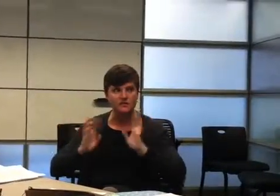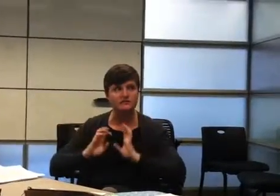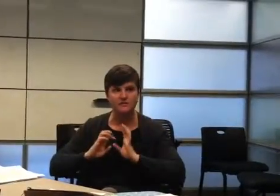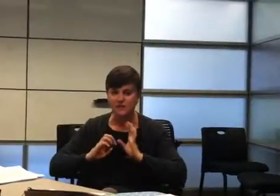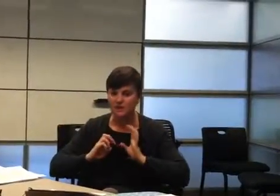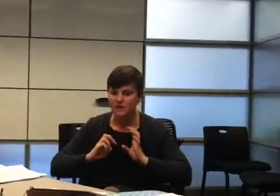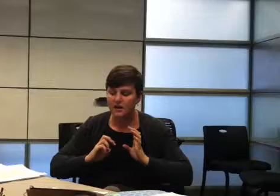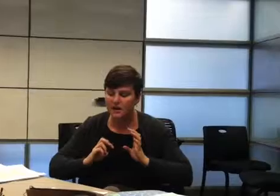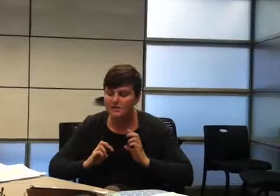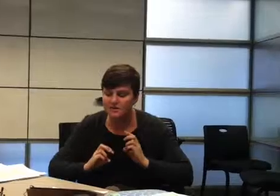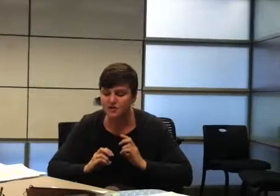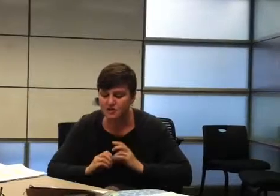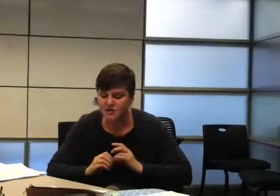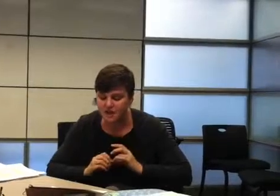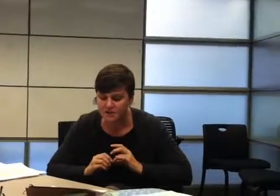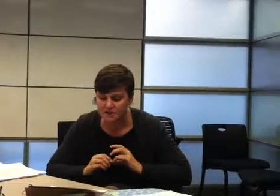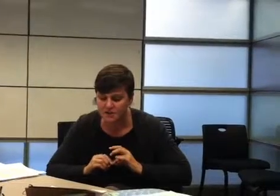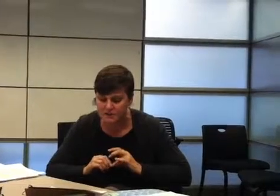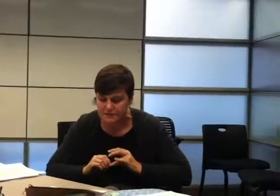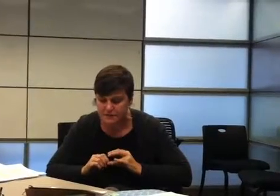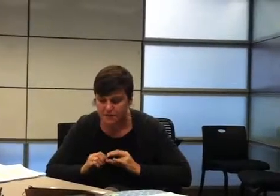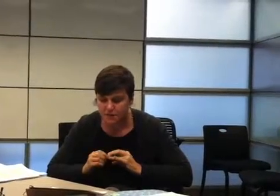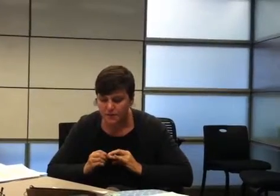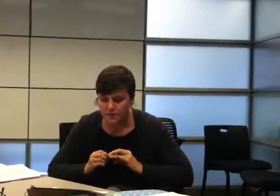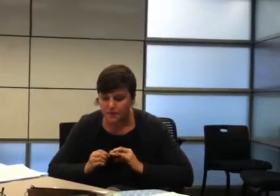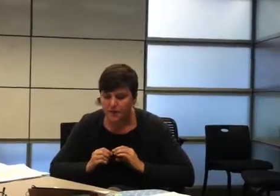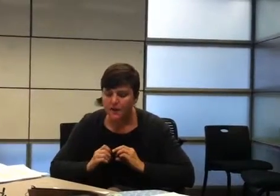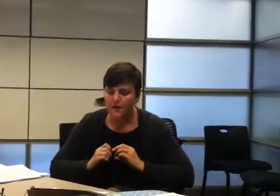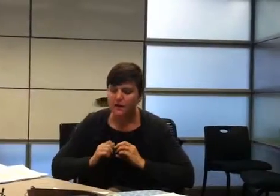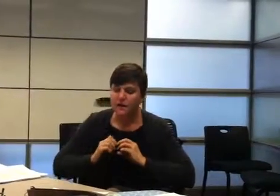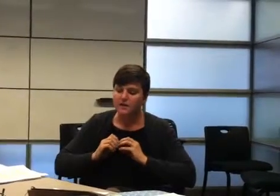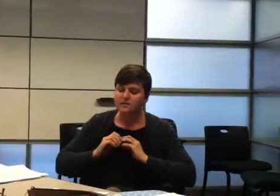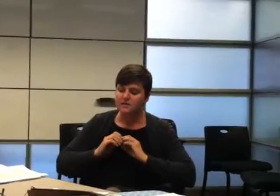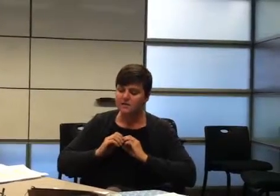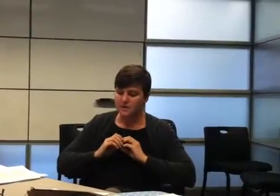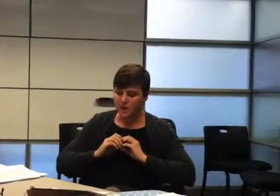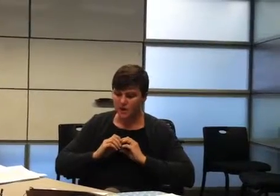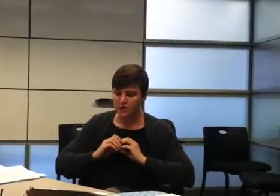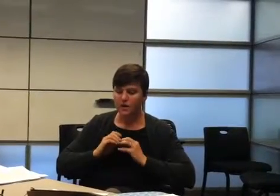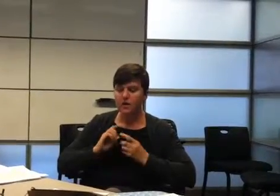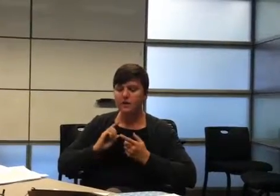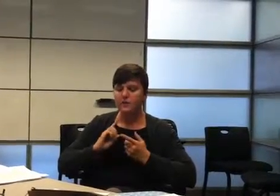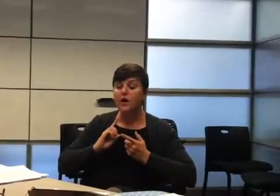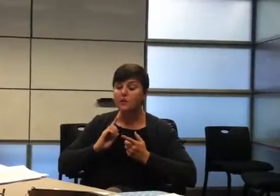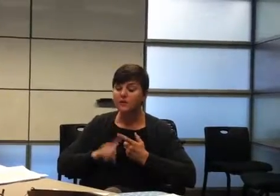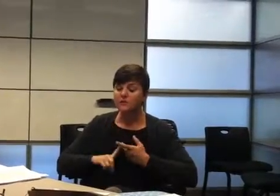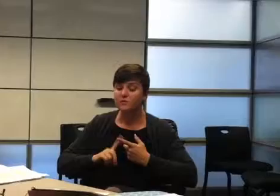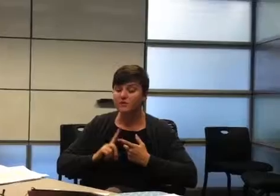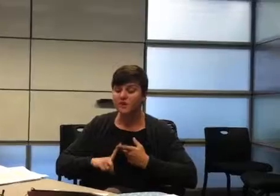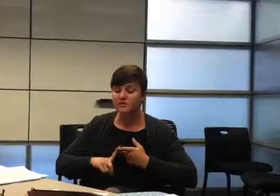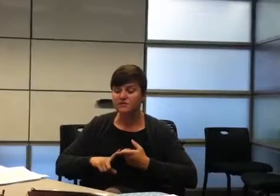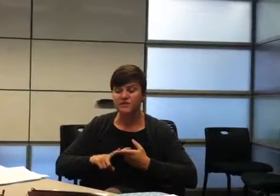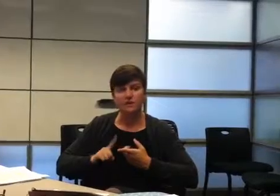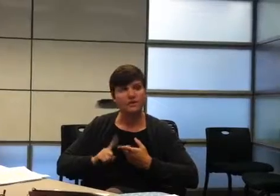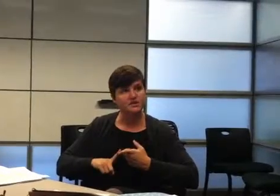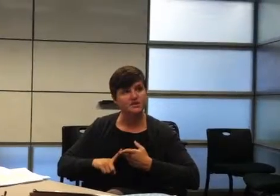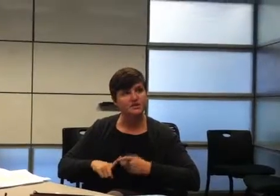their skull-sized prisons. And so, and one of my other favorite questions